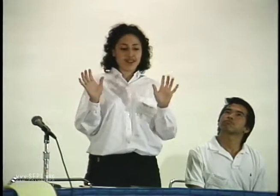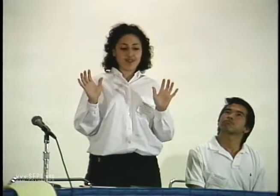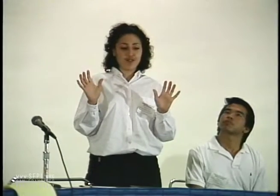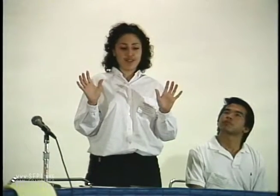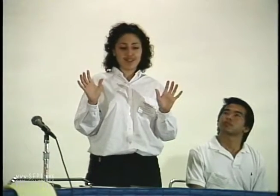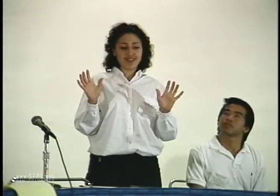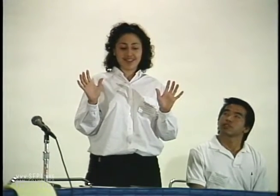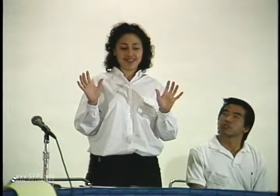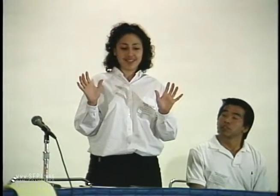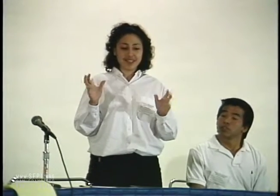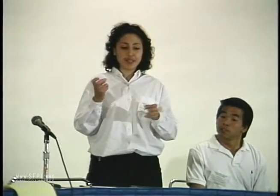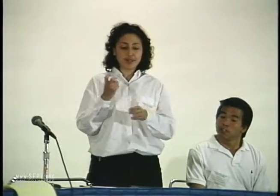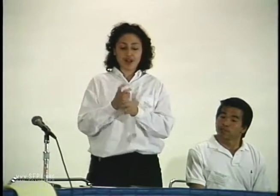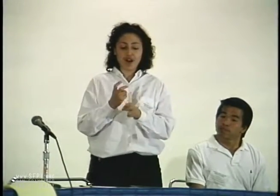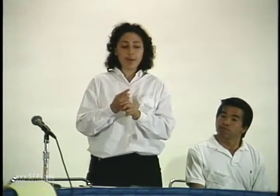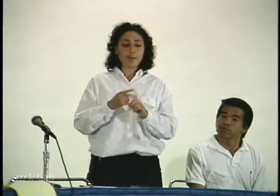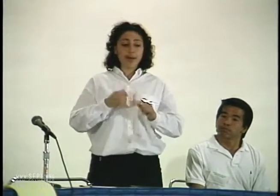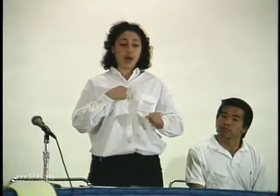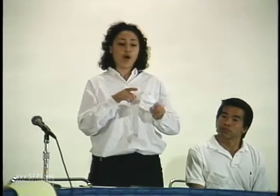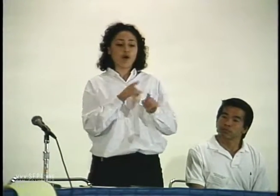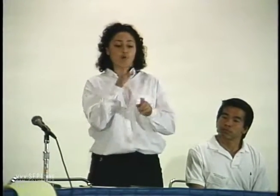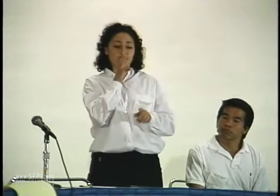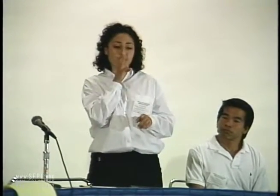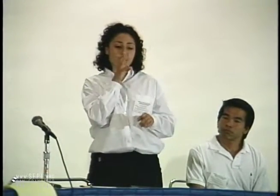wasn't great. It was kind of hard, but